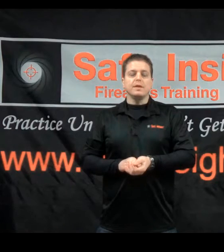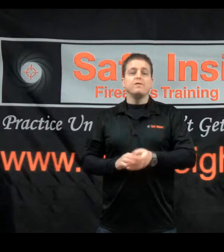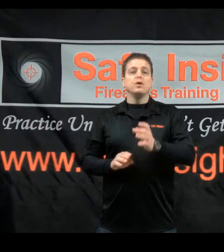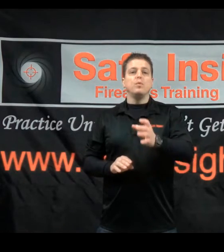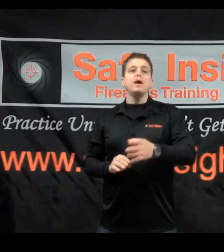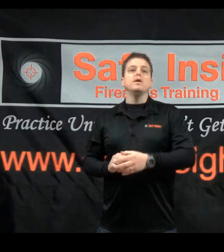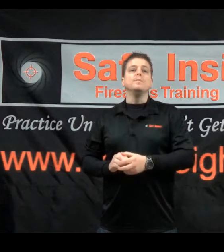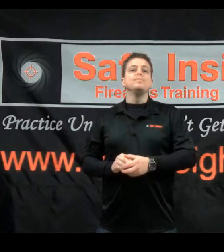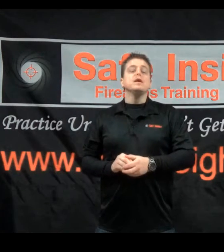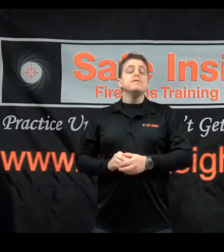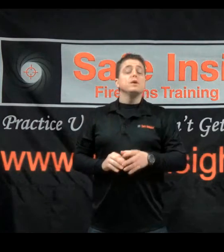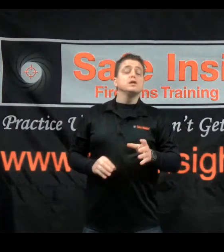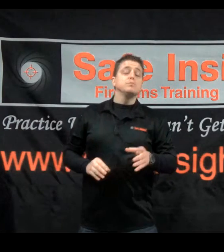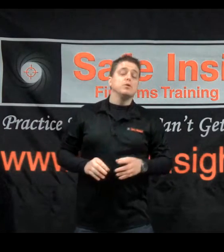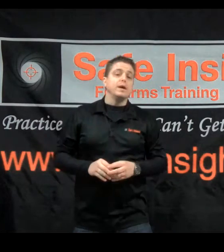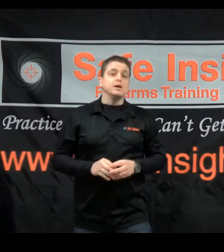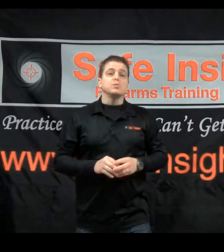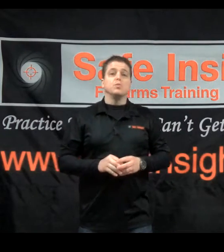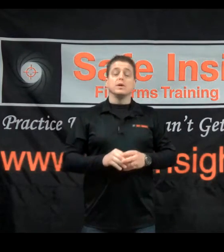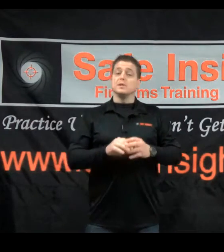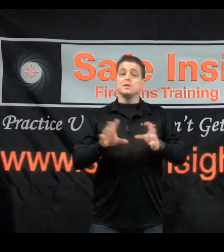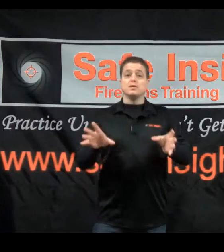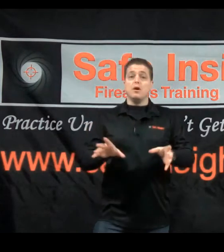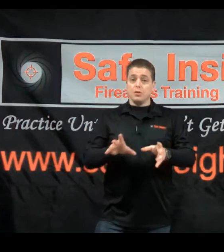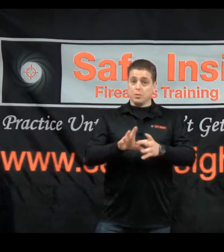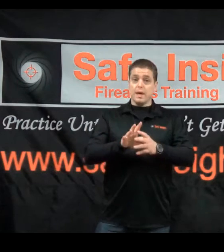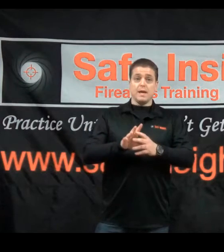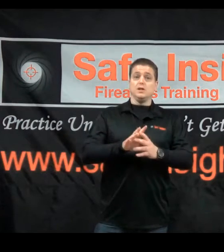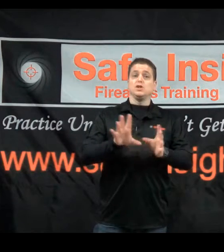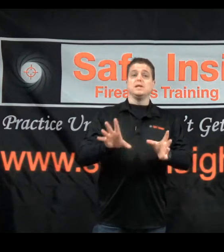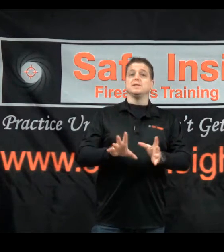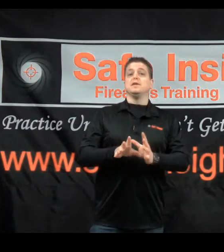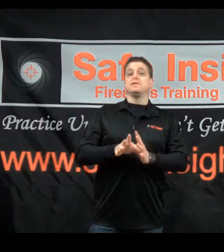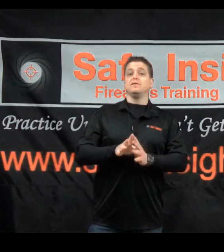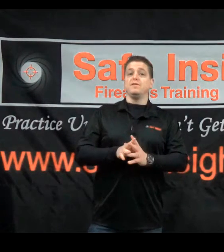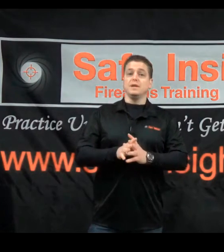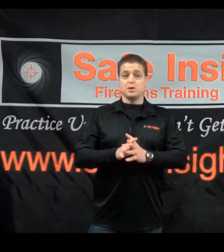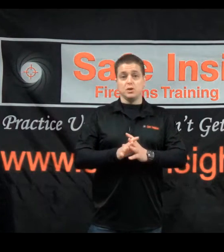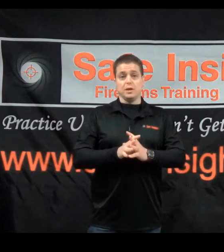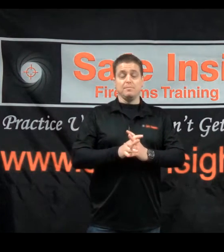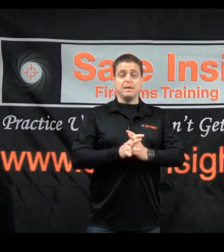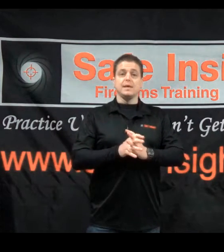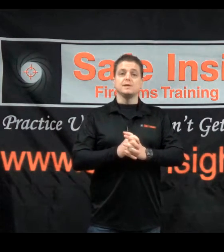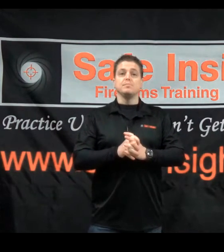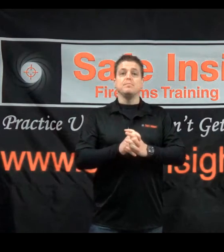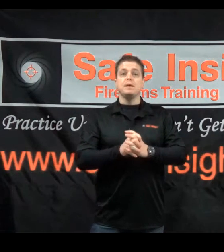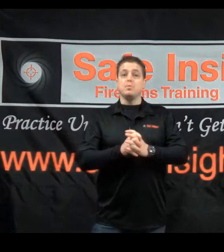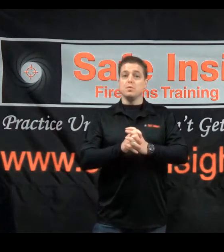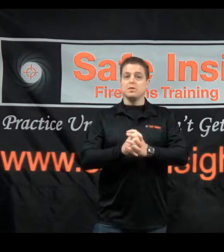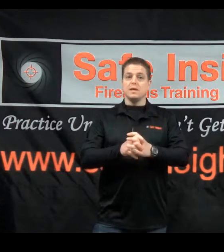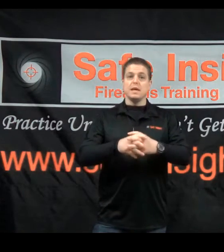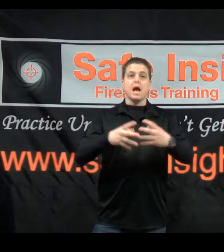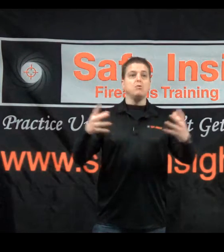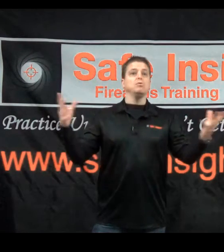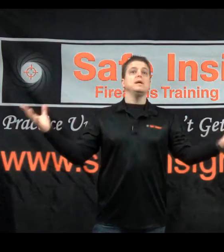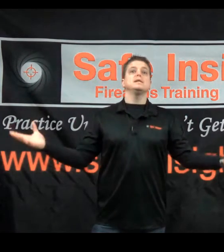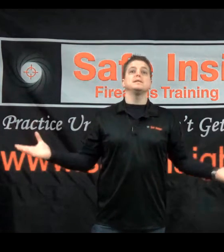For a while, frangible rounds were considered all the rage in self-defense shooting because people were thinking, how great is